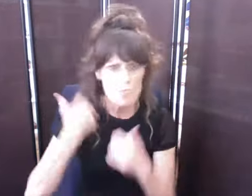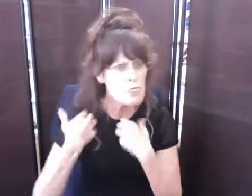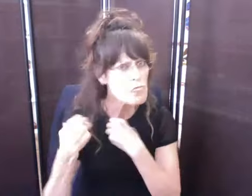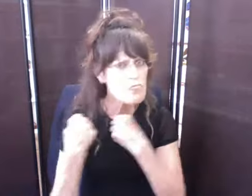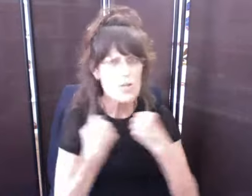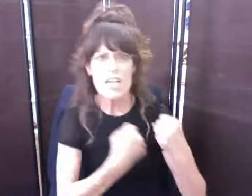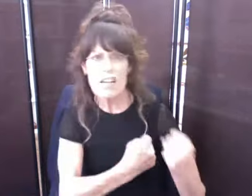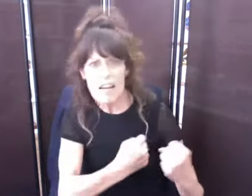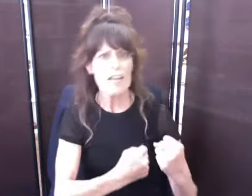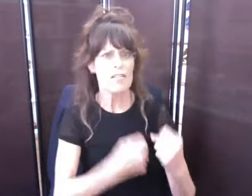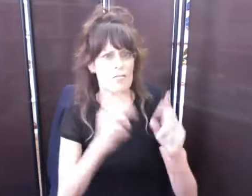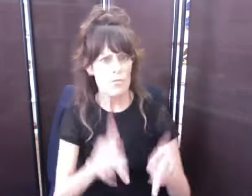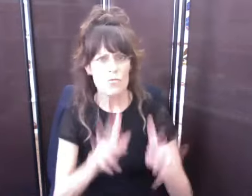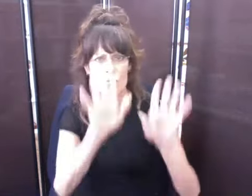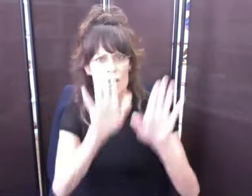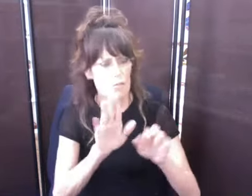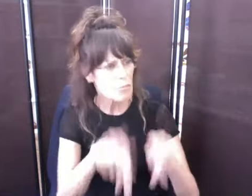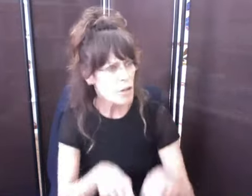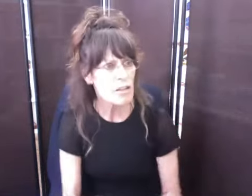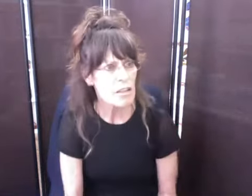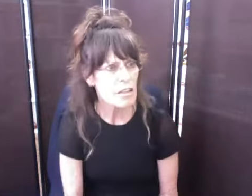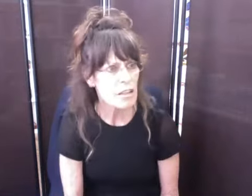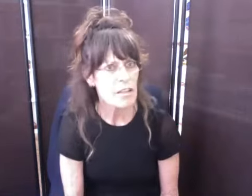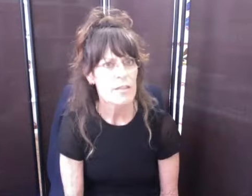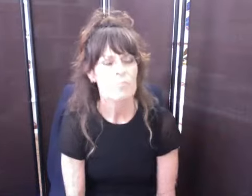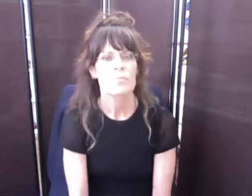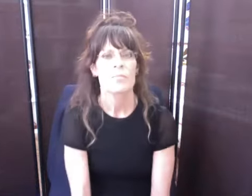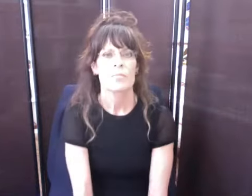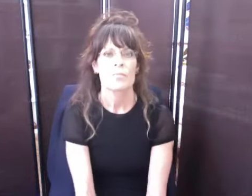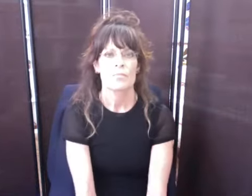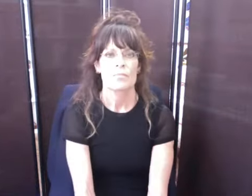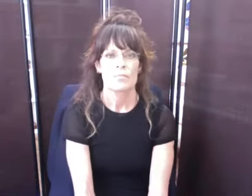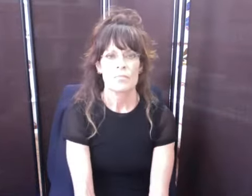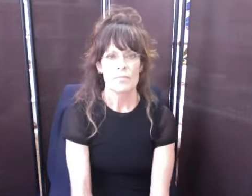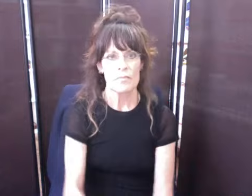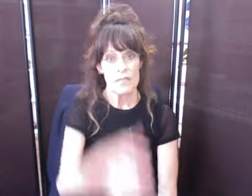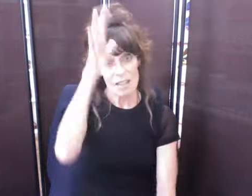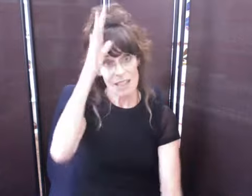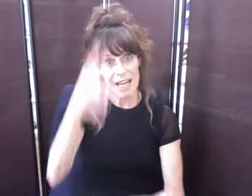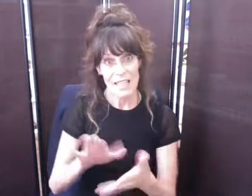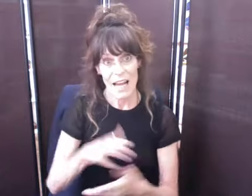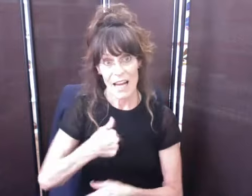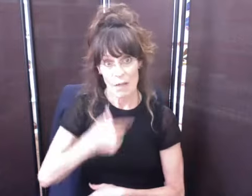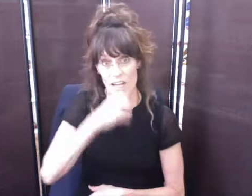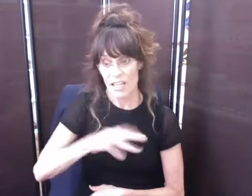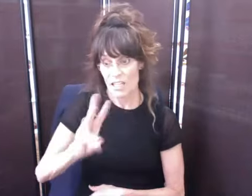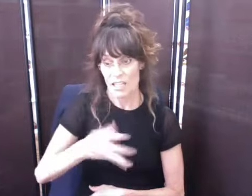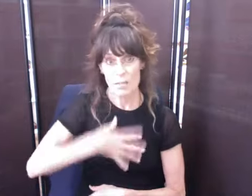She's a wonderful person. And, you know, when my dad died, I was 6 years old. My sister was 8. She continued to work hard